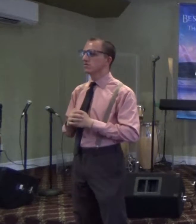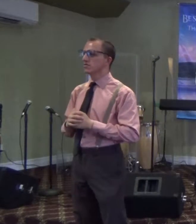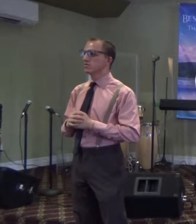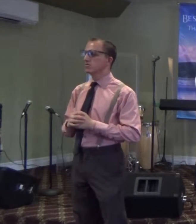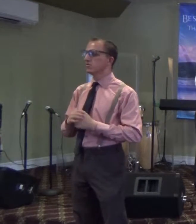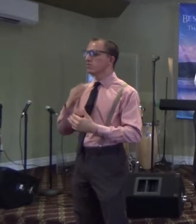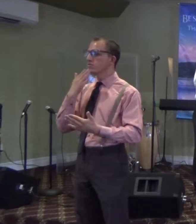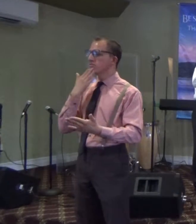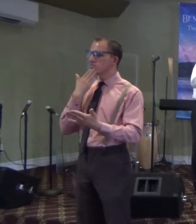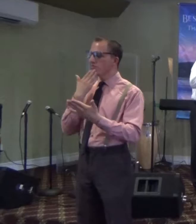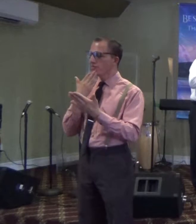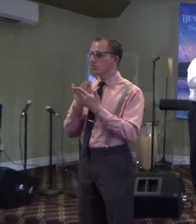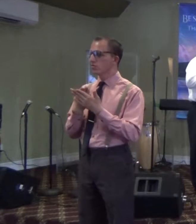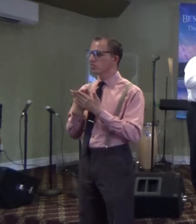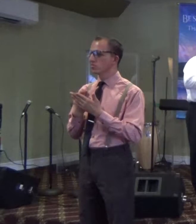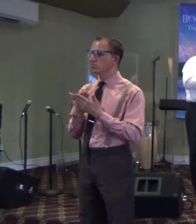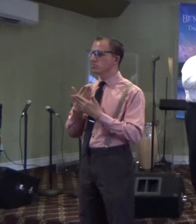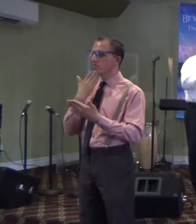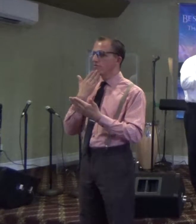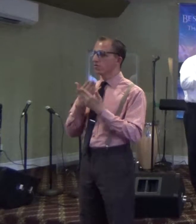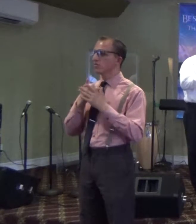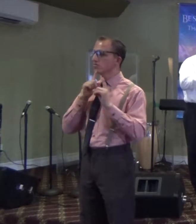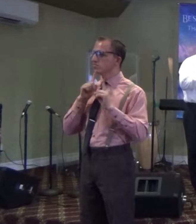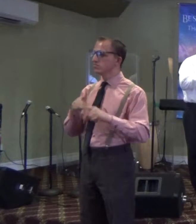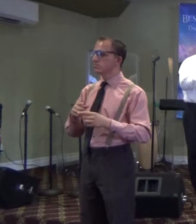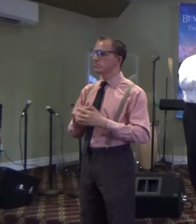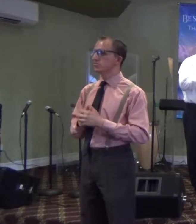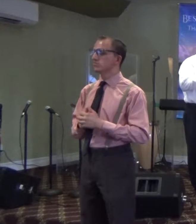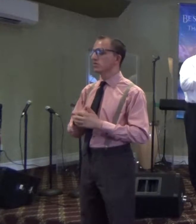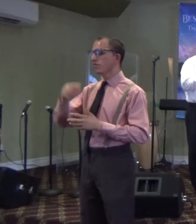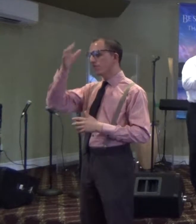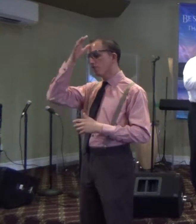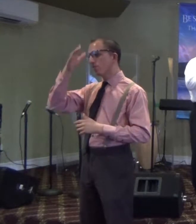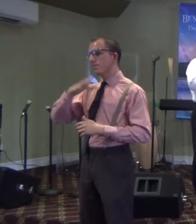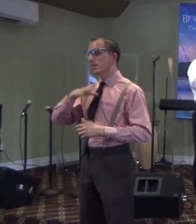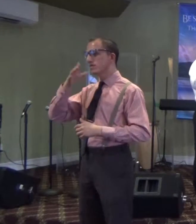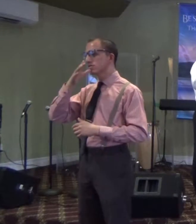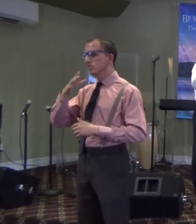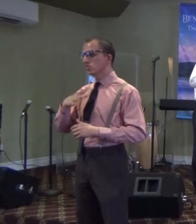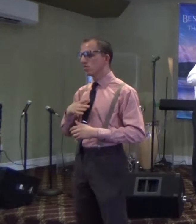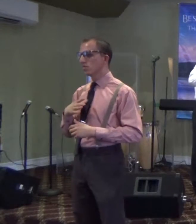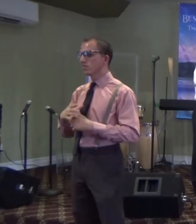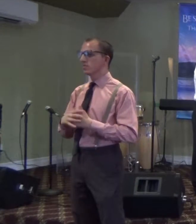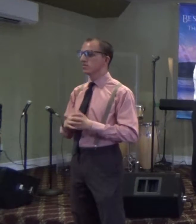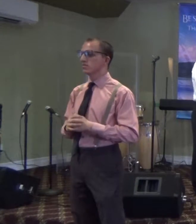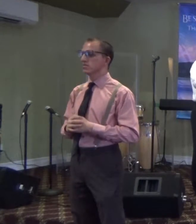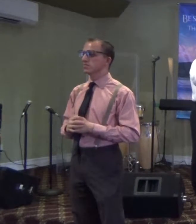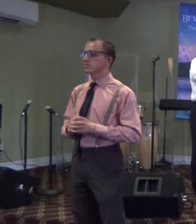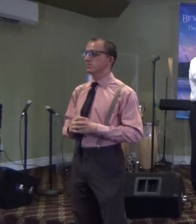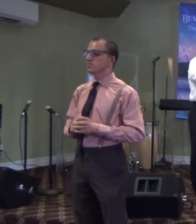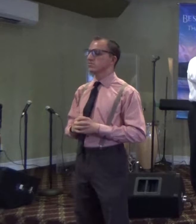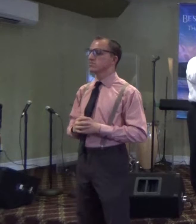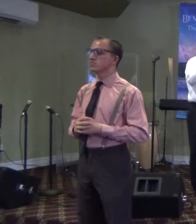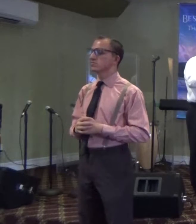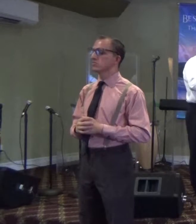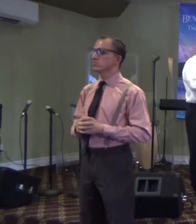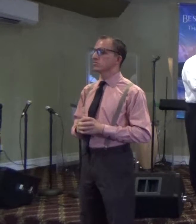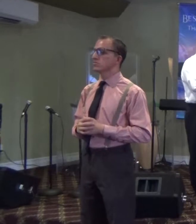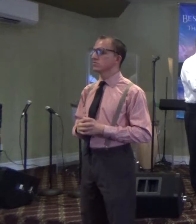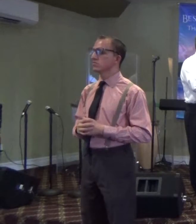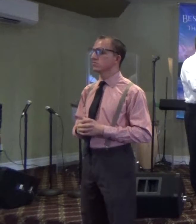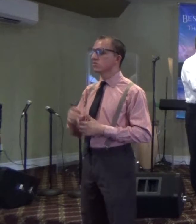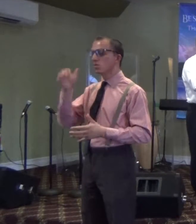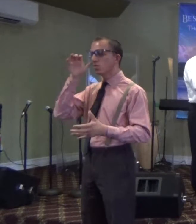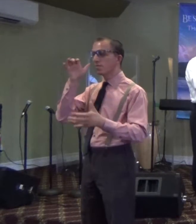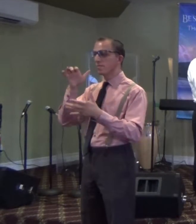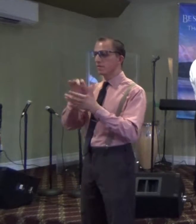para bien, para bien de los hombres y mujeres the wellness of the men and women que tienen a Dios, en Dios